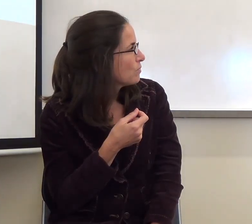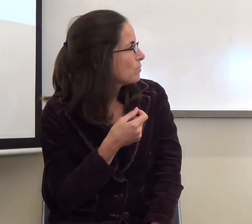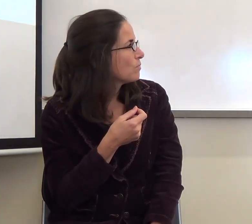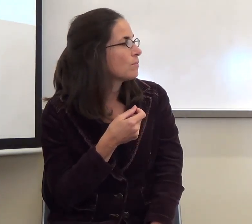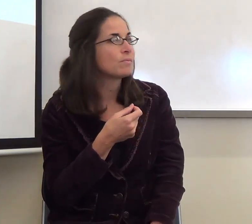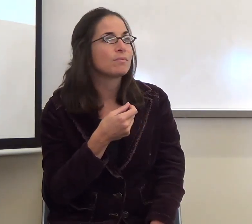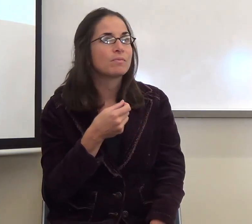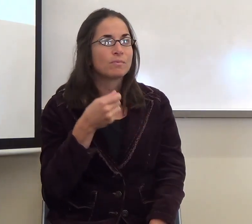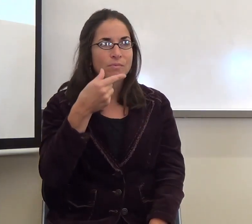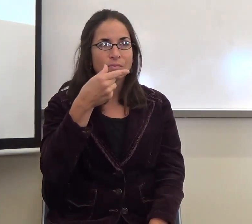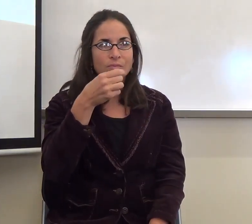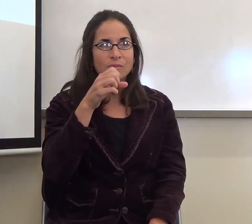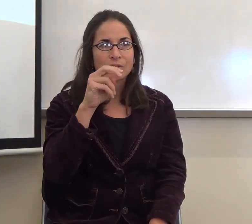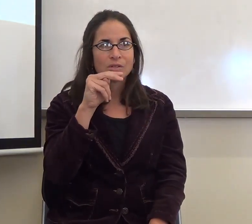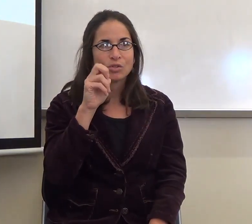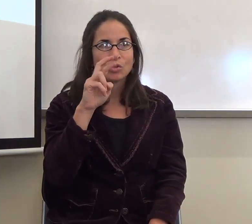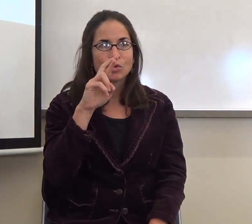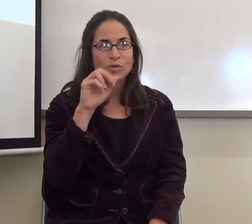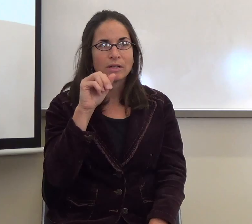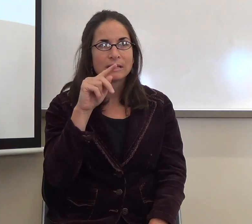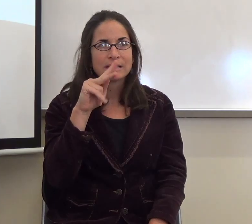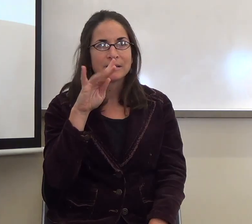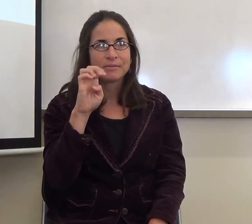generative, okay? So that's one of the things